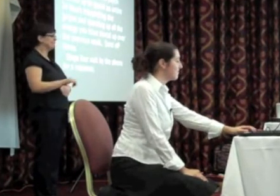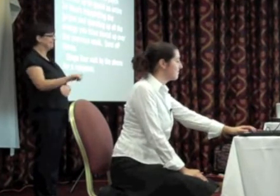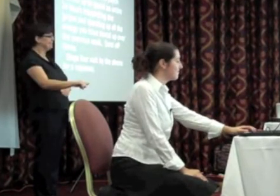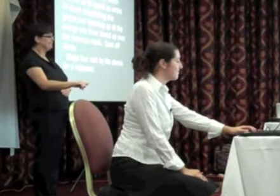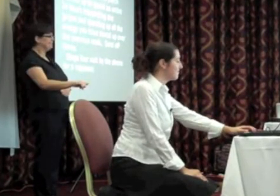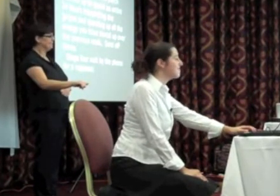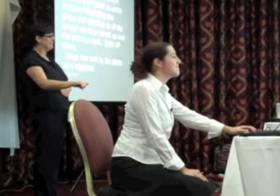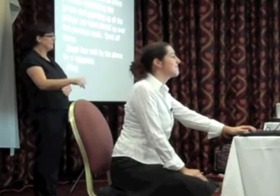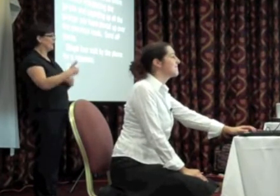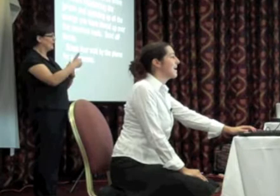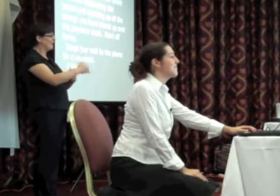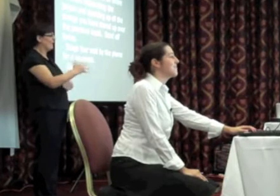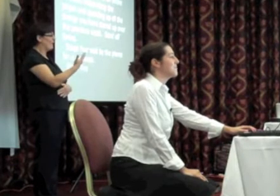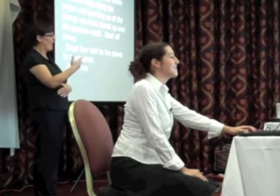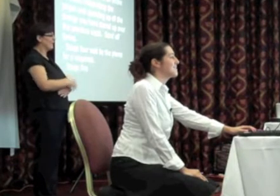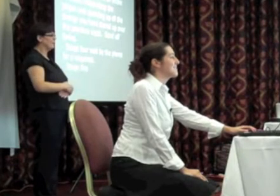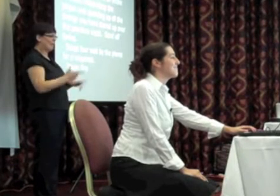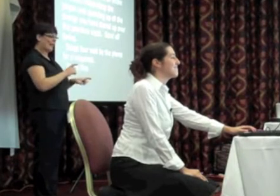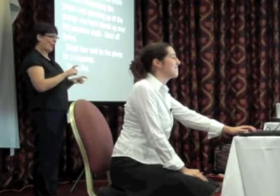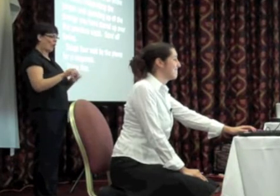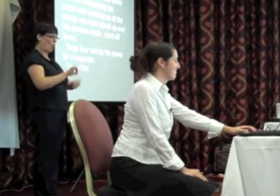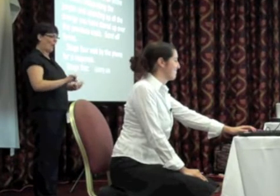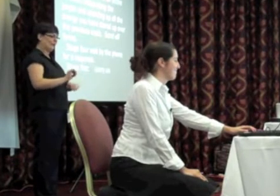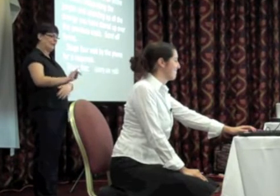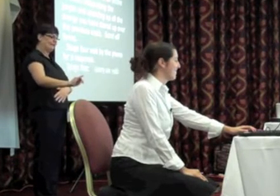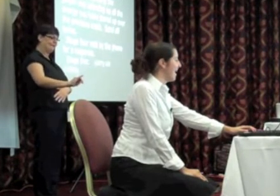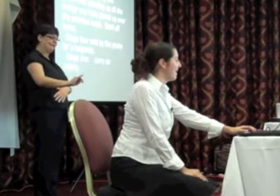five. Carry on waiting.